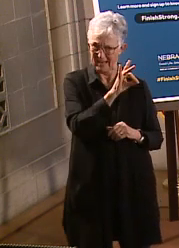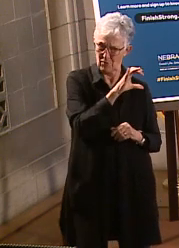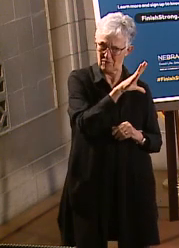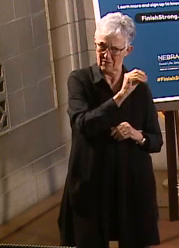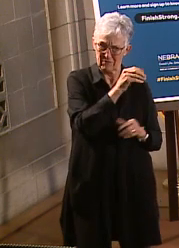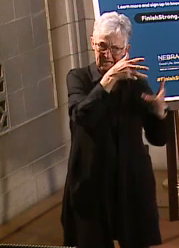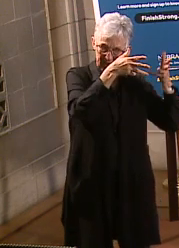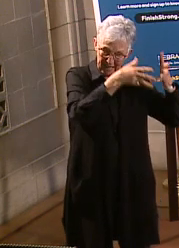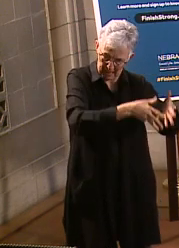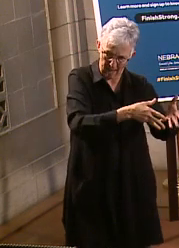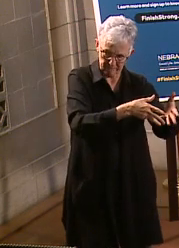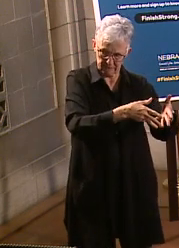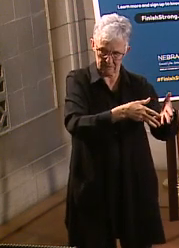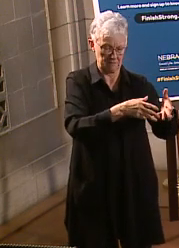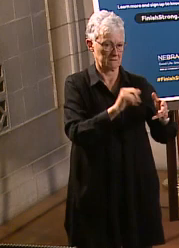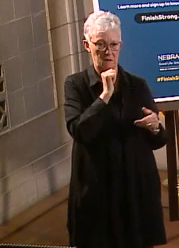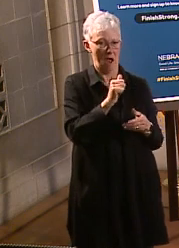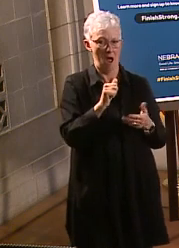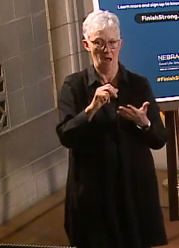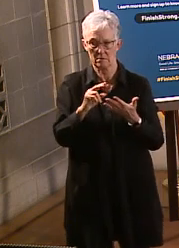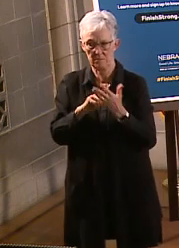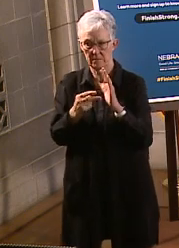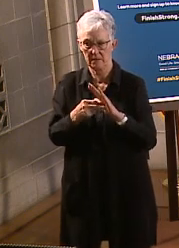not being filled, it's they're being filled very quickly.